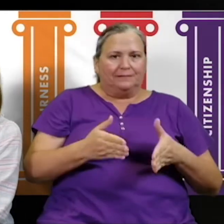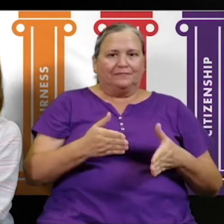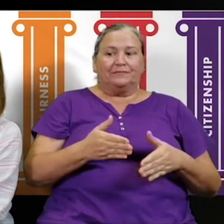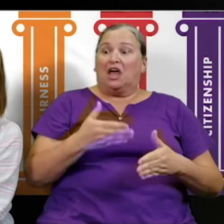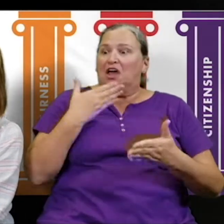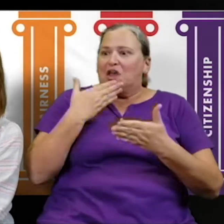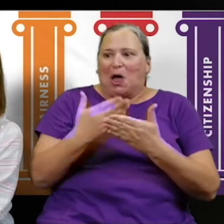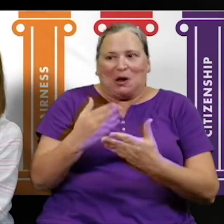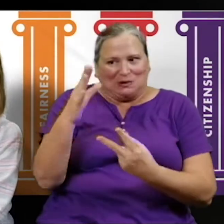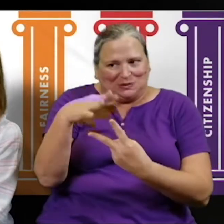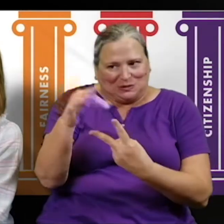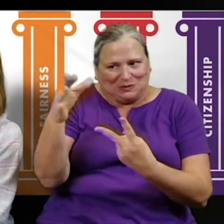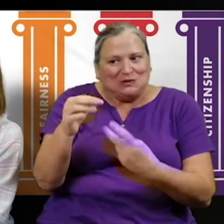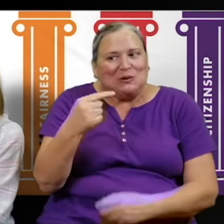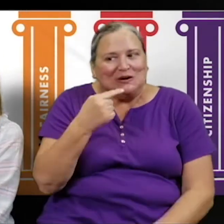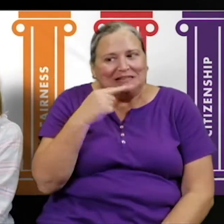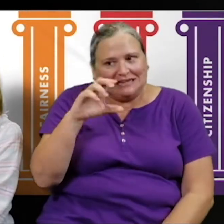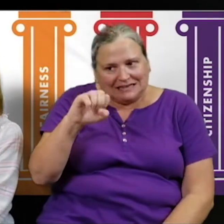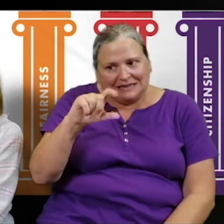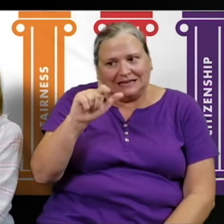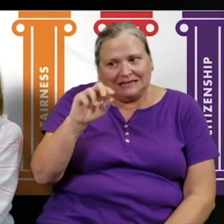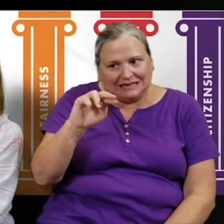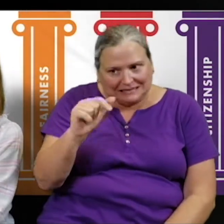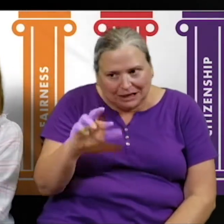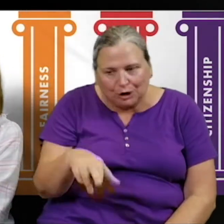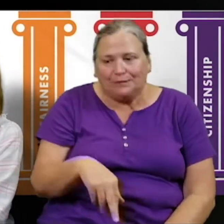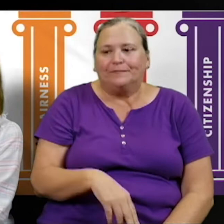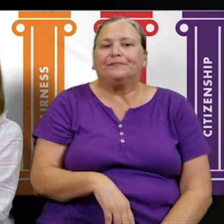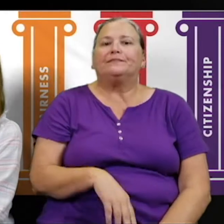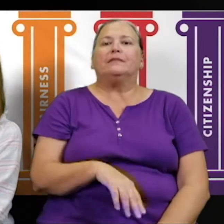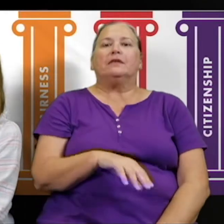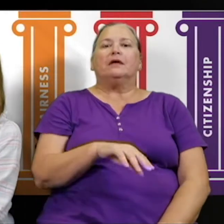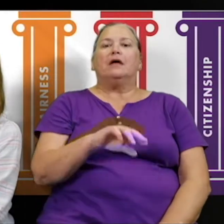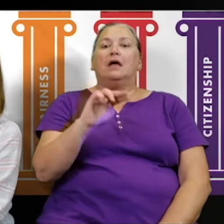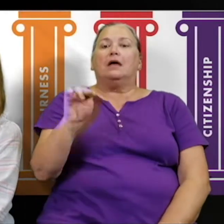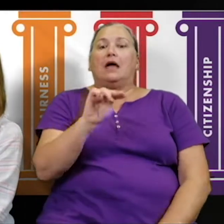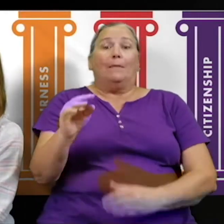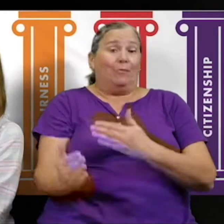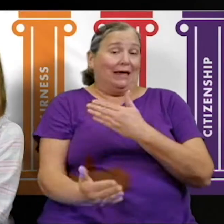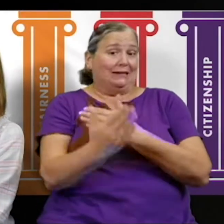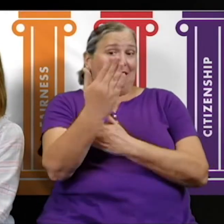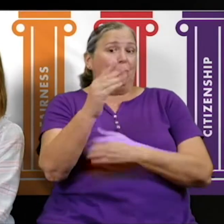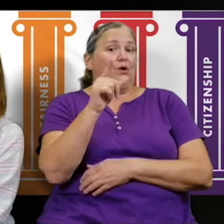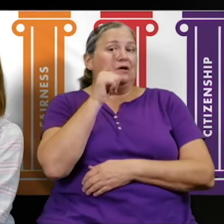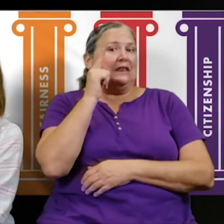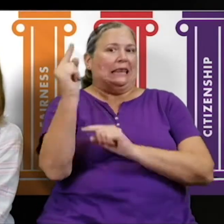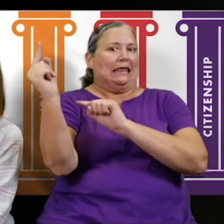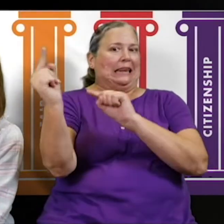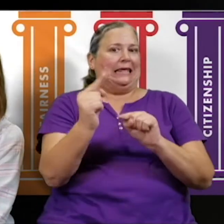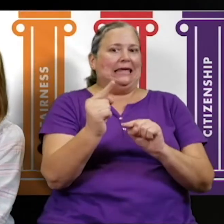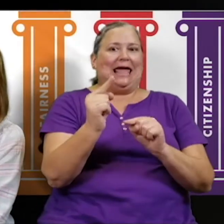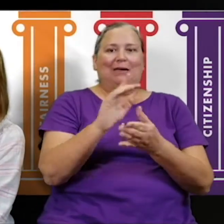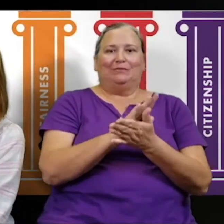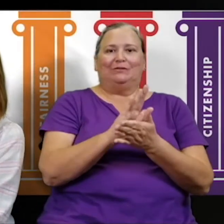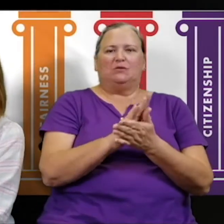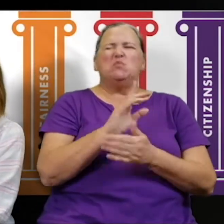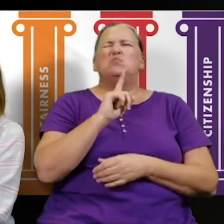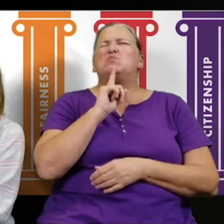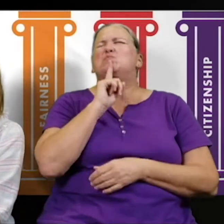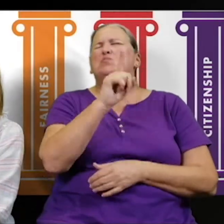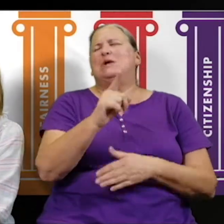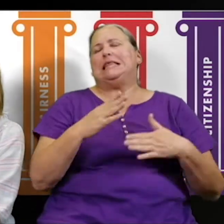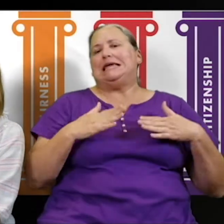said Mr. Slinger. On Monday morning, Lily came to school especially happy. She had